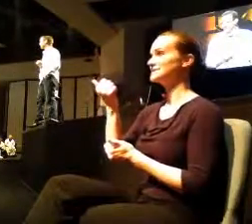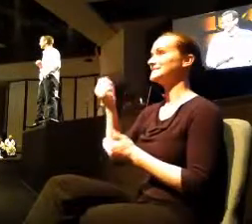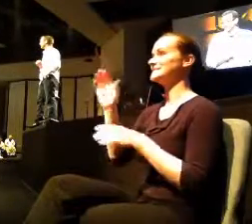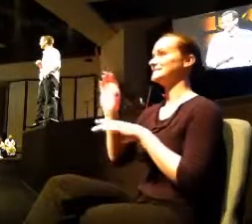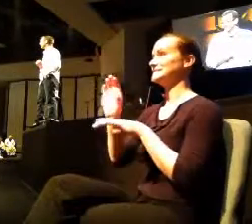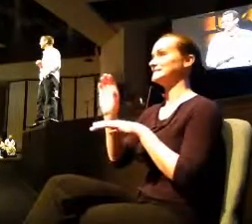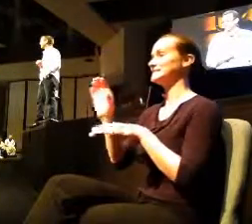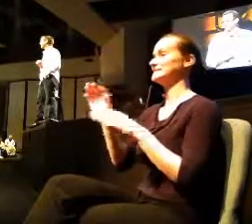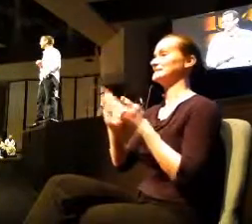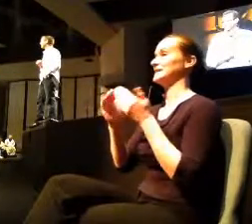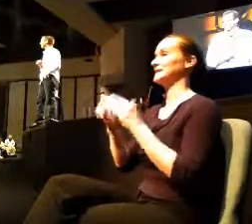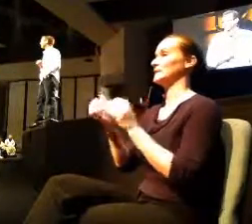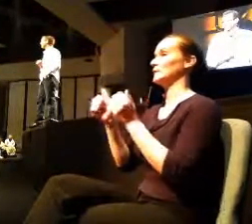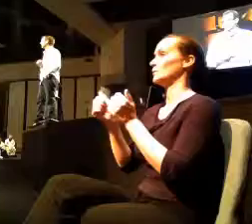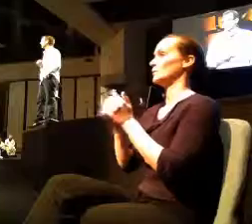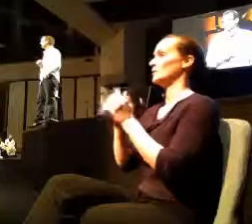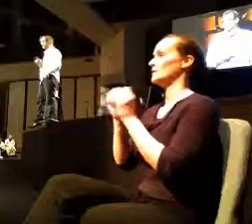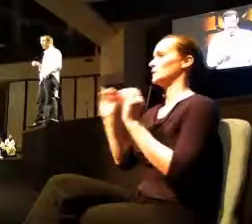U.S.